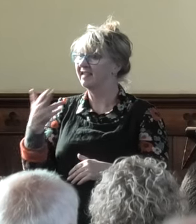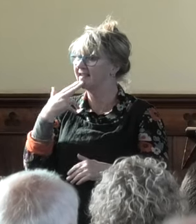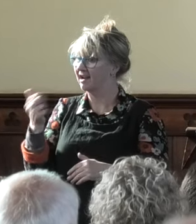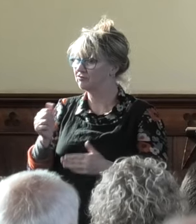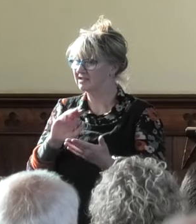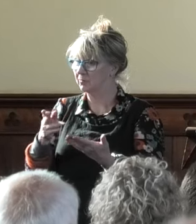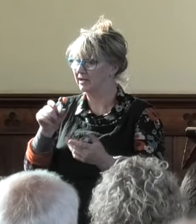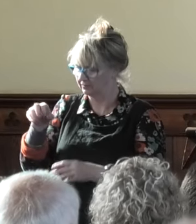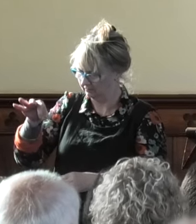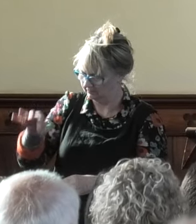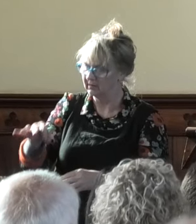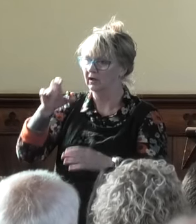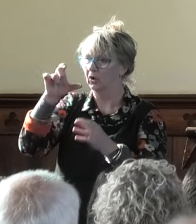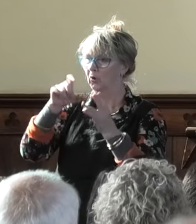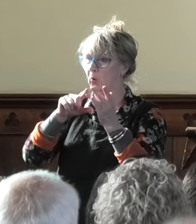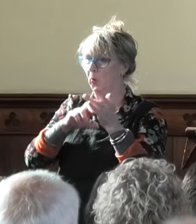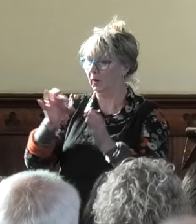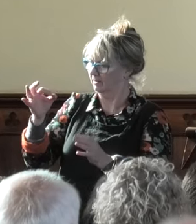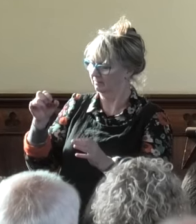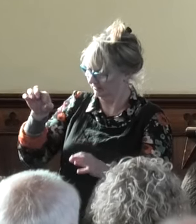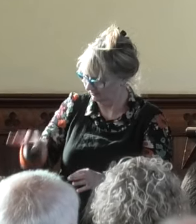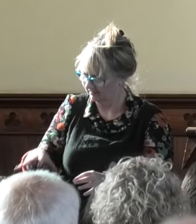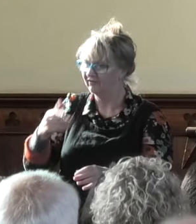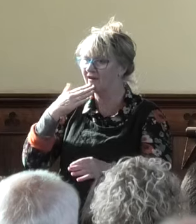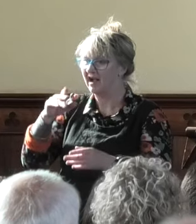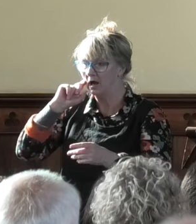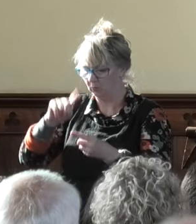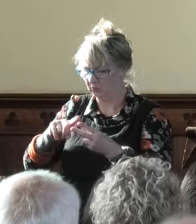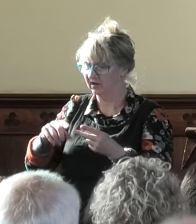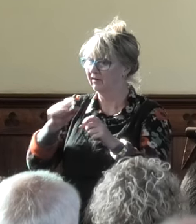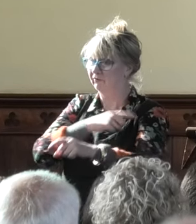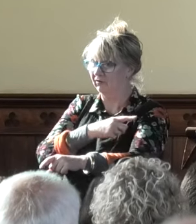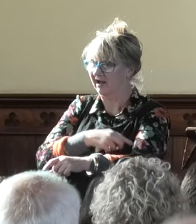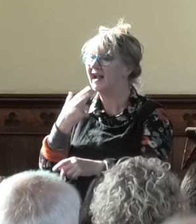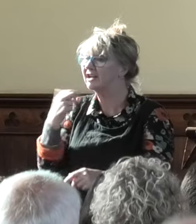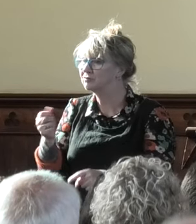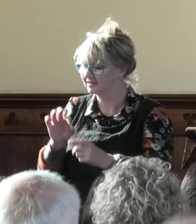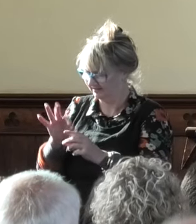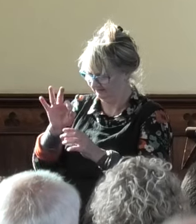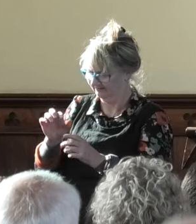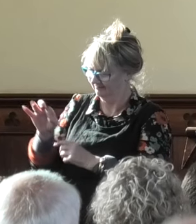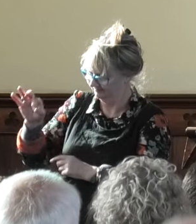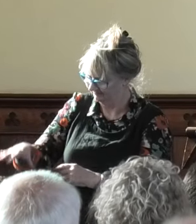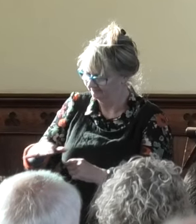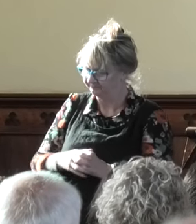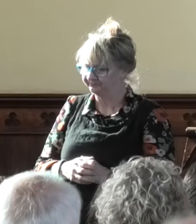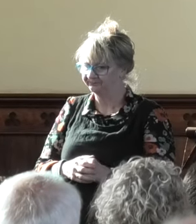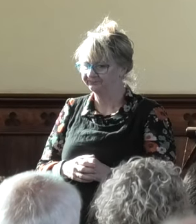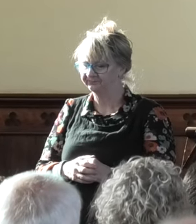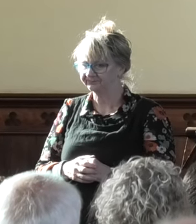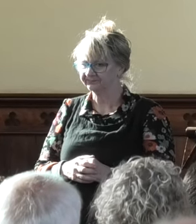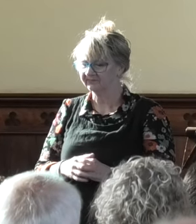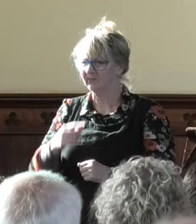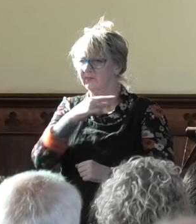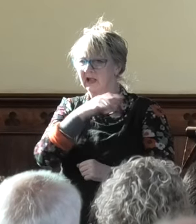was coin-operated and we had to put coins in for our hot water and our power. Beth remembers one Christmas that she and